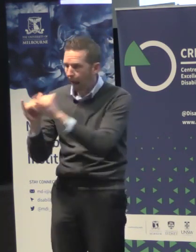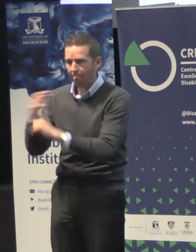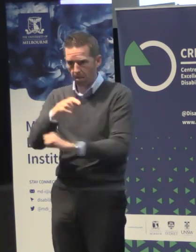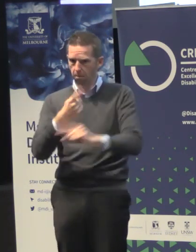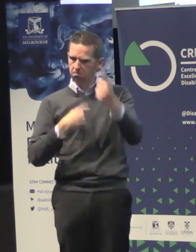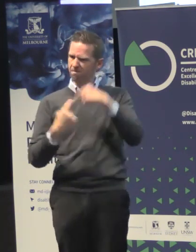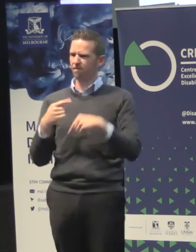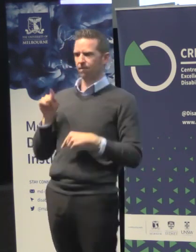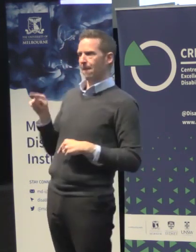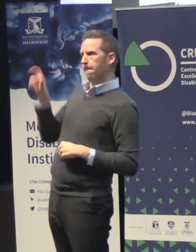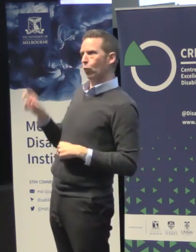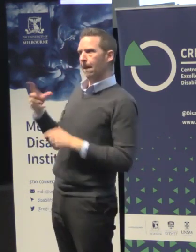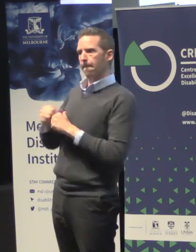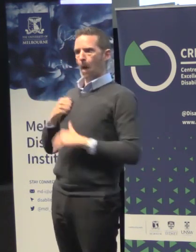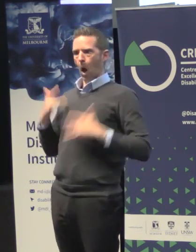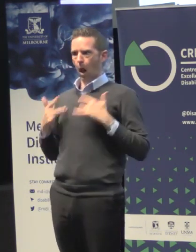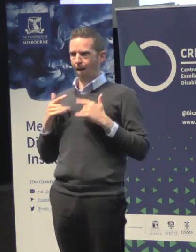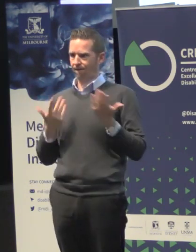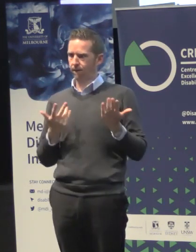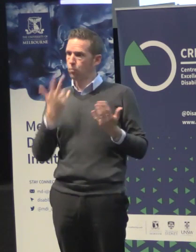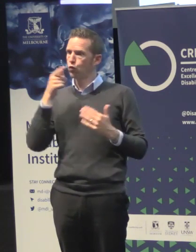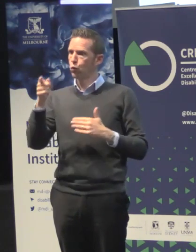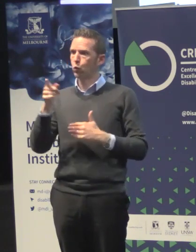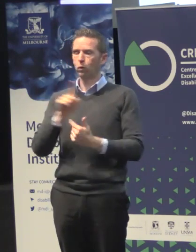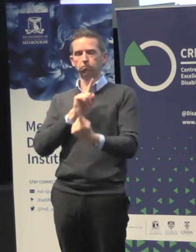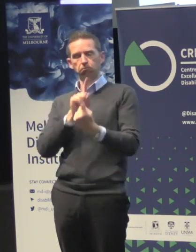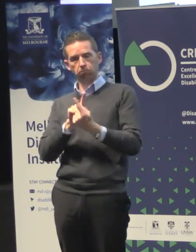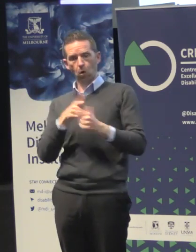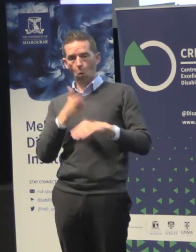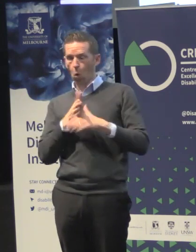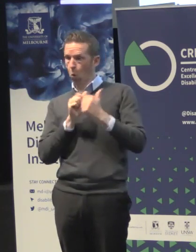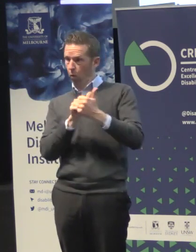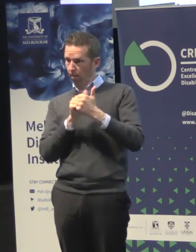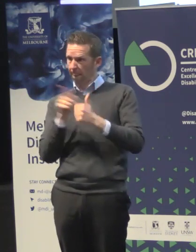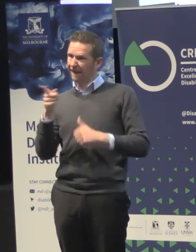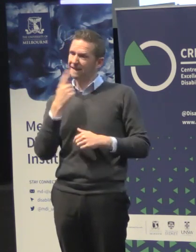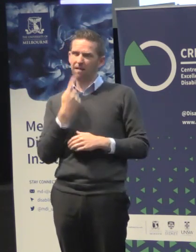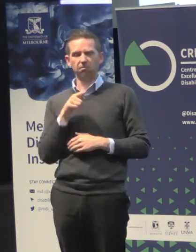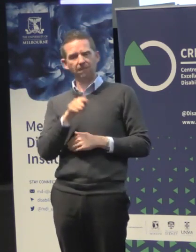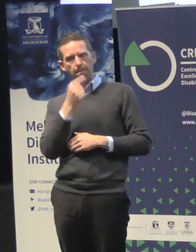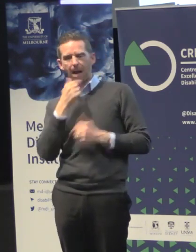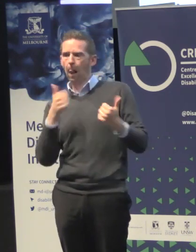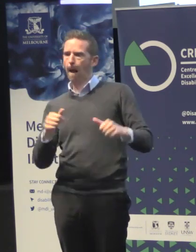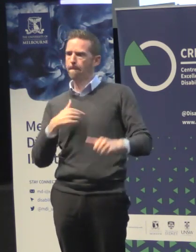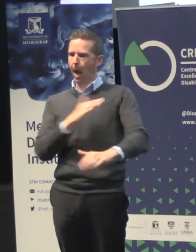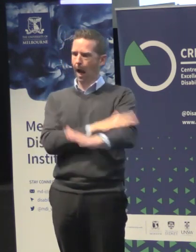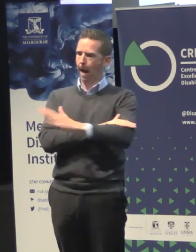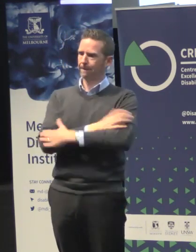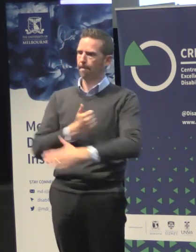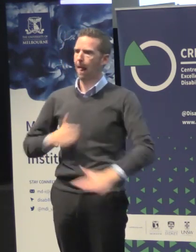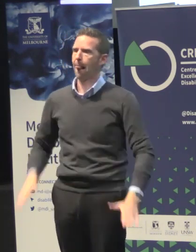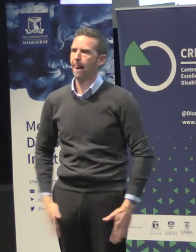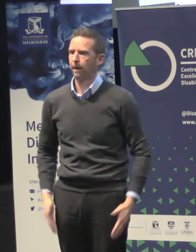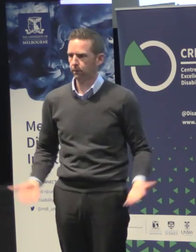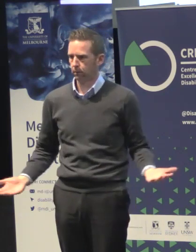the person that was in their life. So if you met them and they had a worker with them, they would say, well, this is, they're a bit like my arms and legs. Or, you